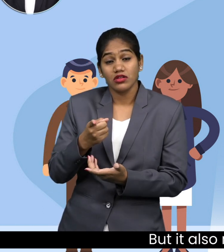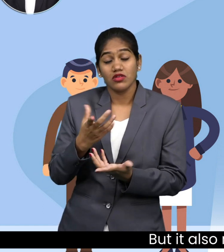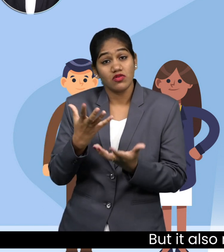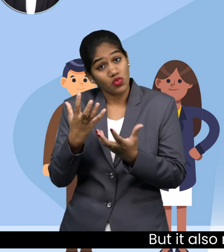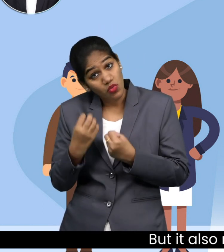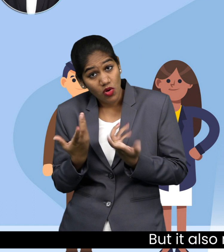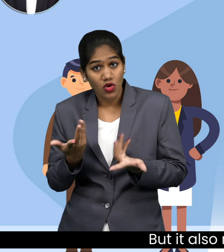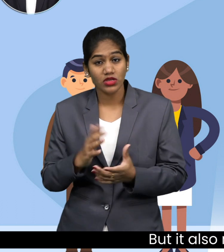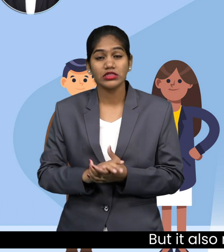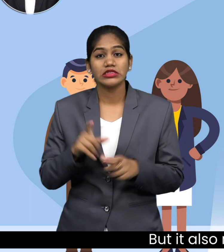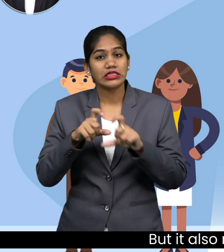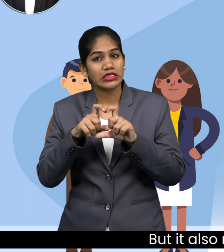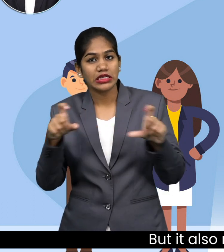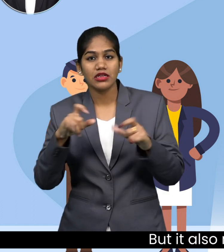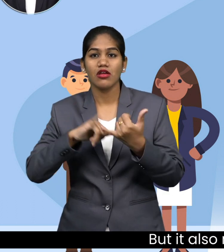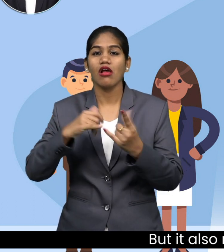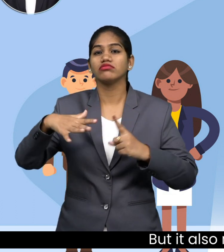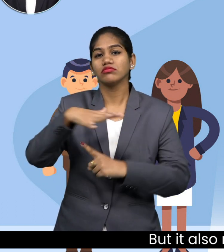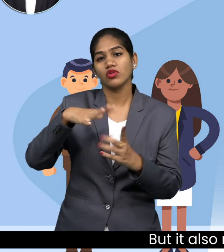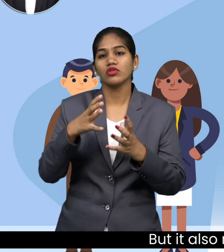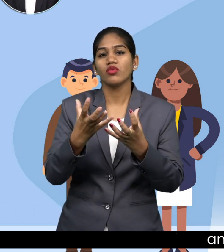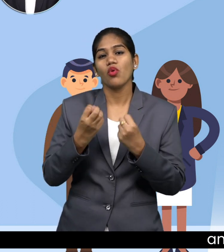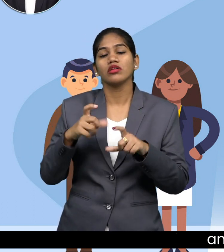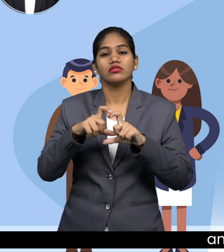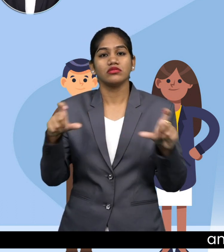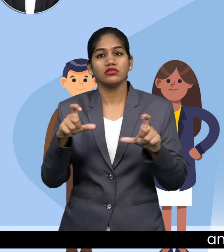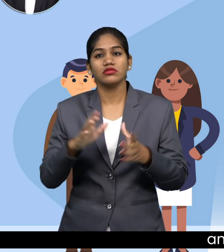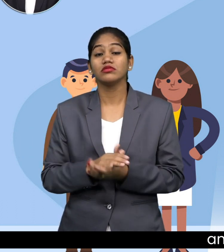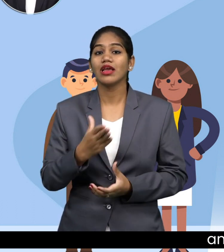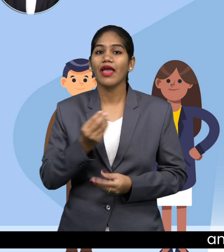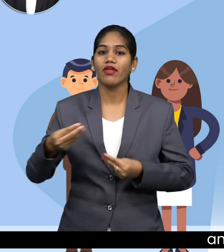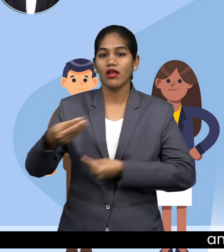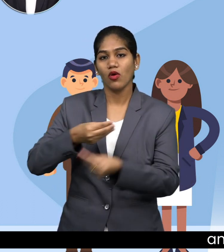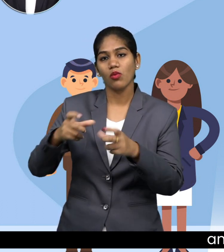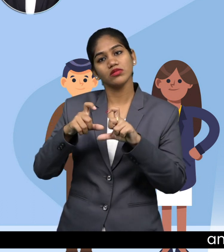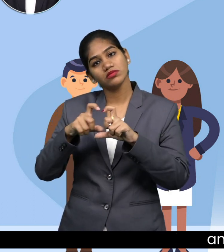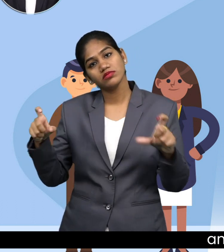needs fairness in society and the economy.